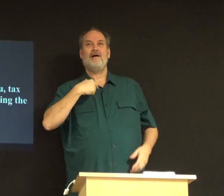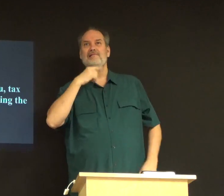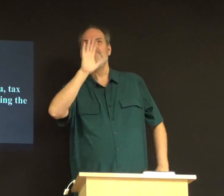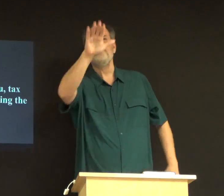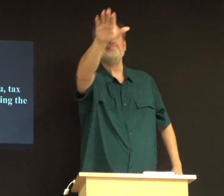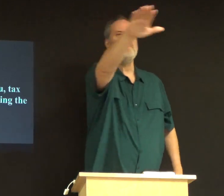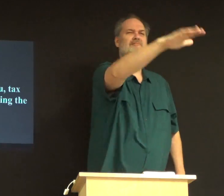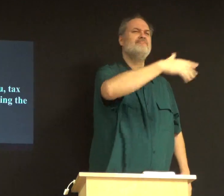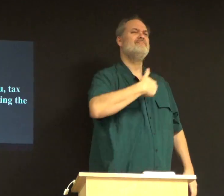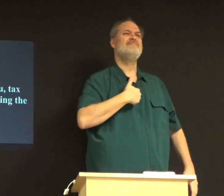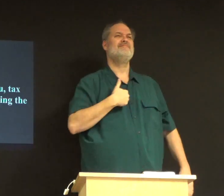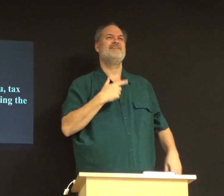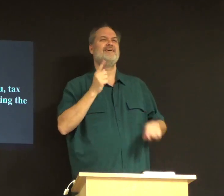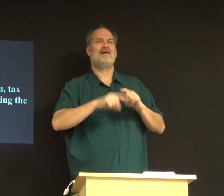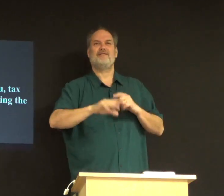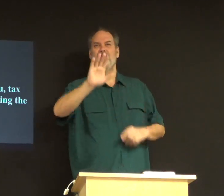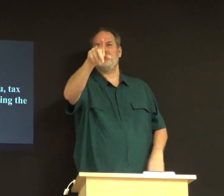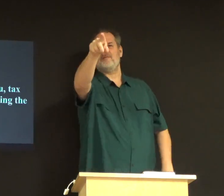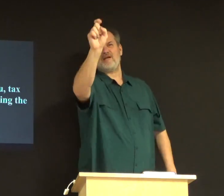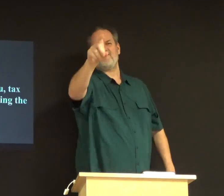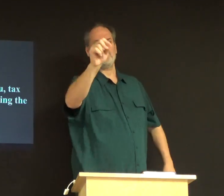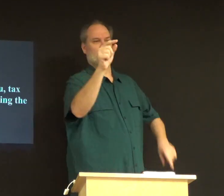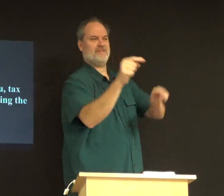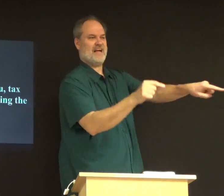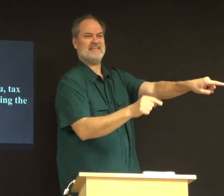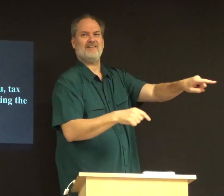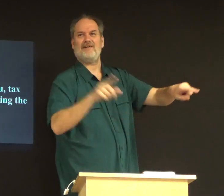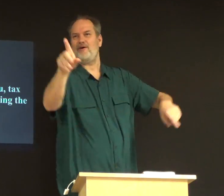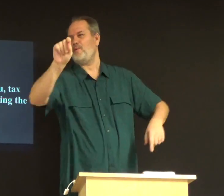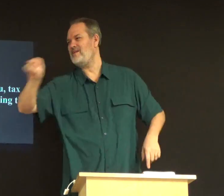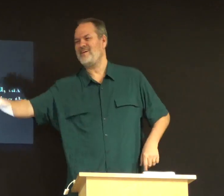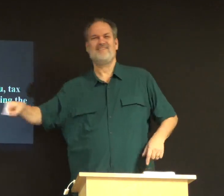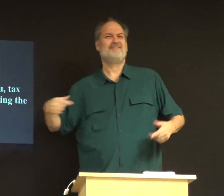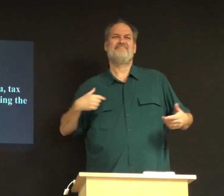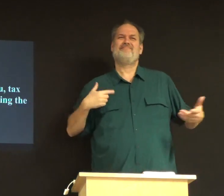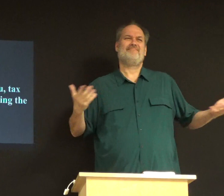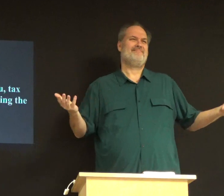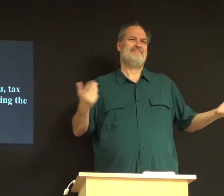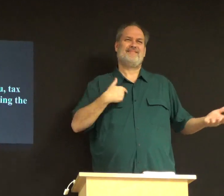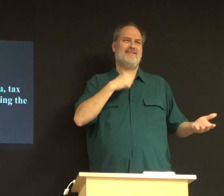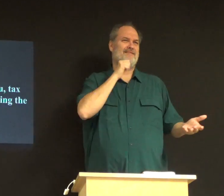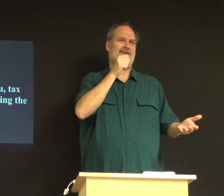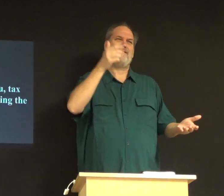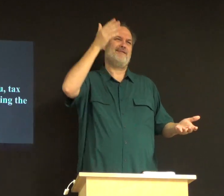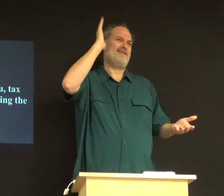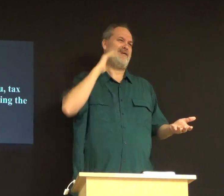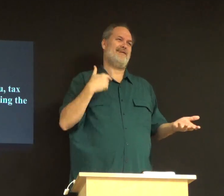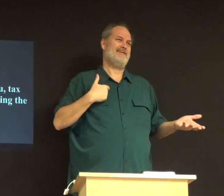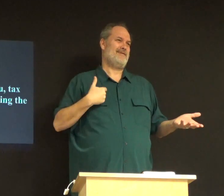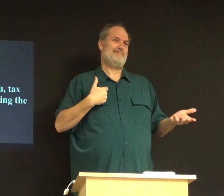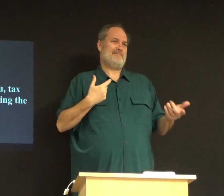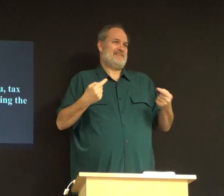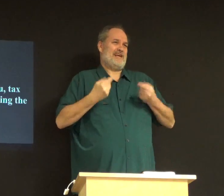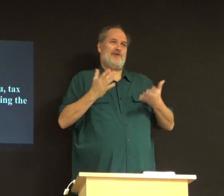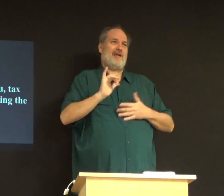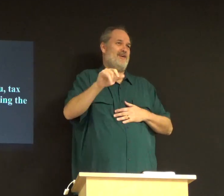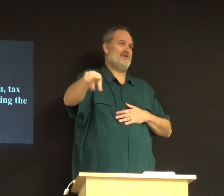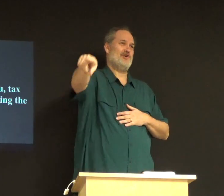You know, it's not for me to come up with, you go do this, you go do that. But no, but I'm not